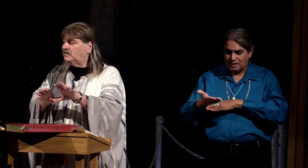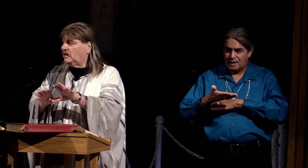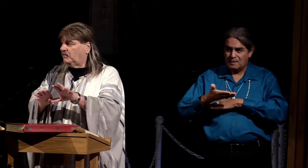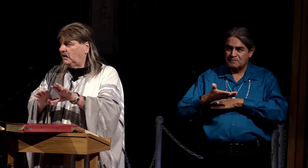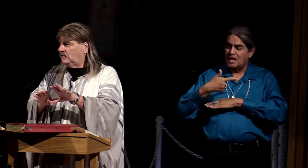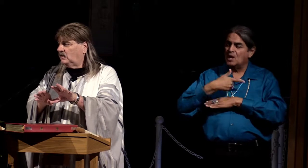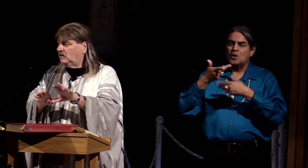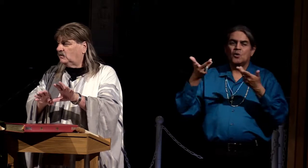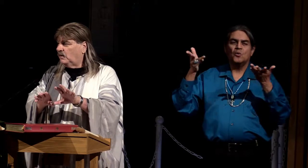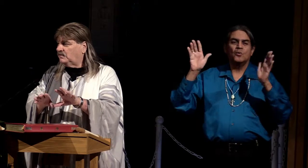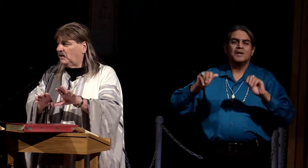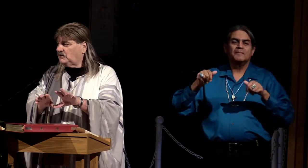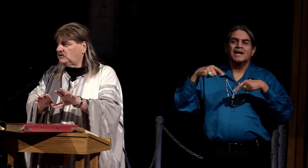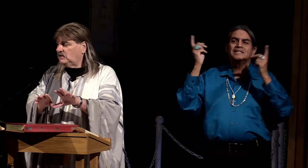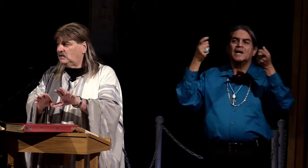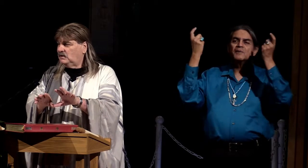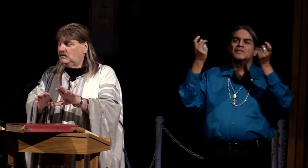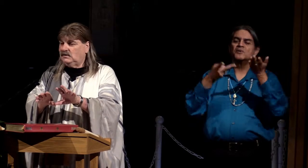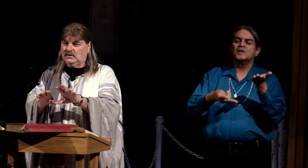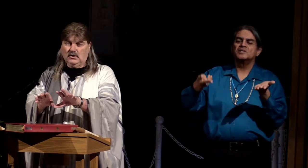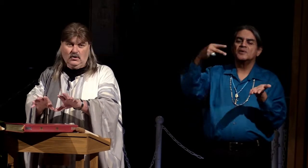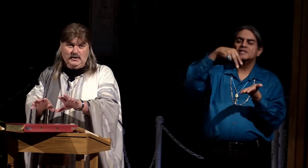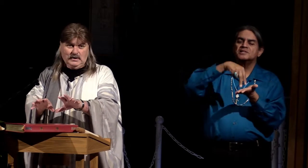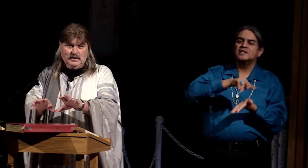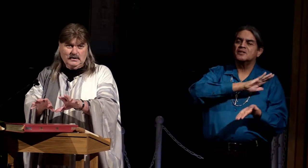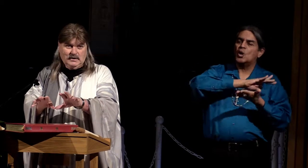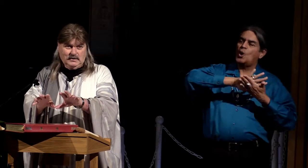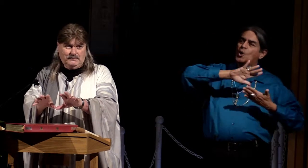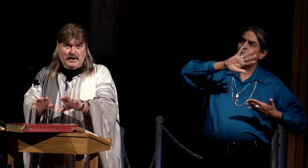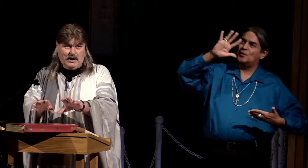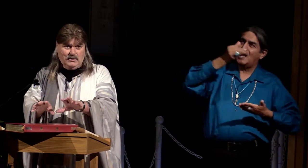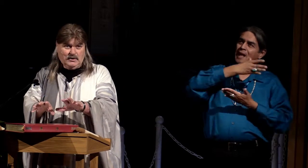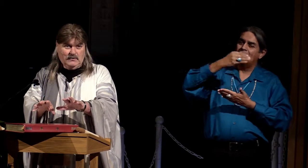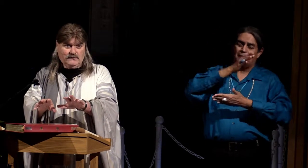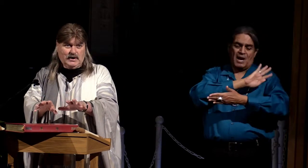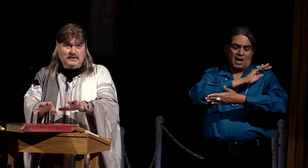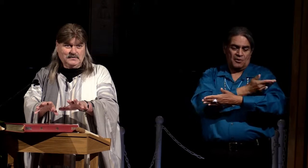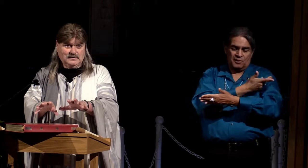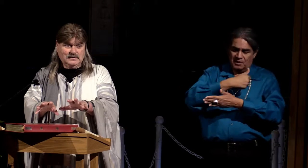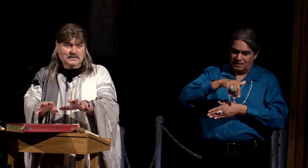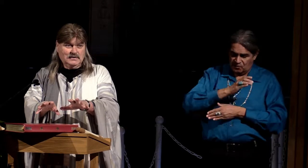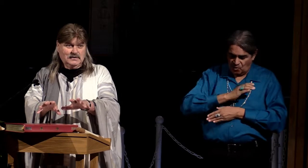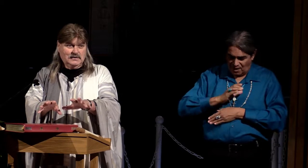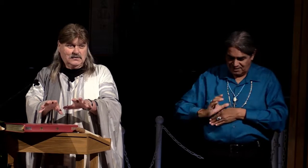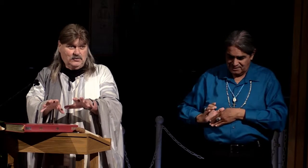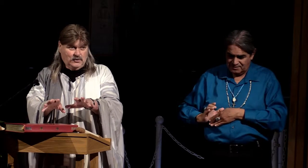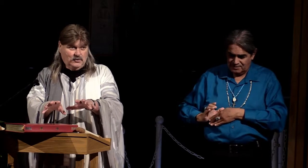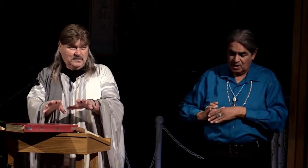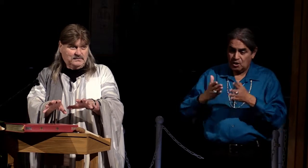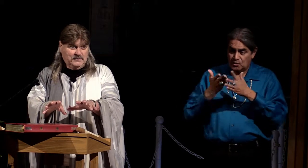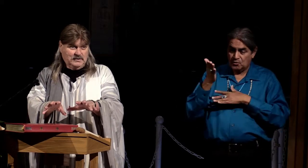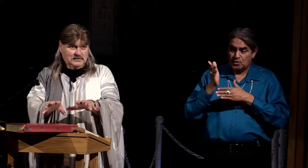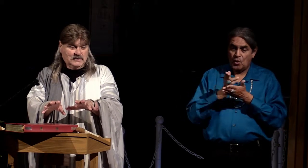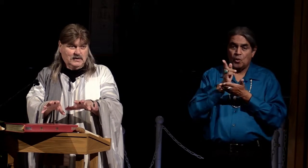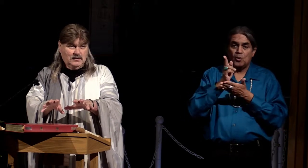we may celebrate the resurrection and the glory and the power of Christ through the